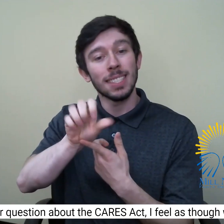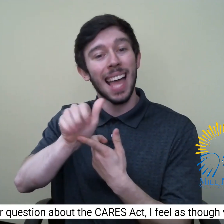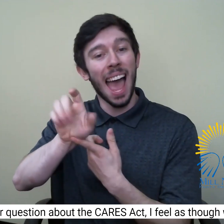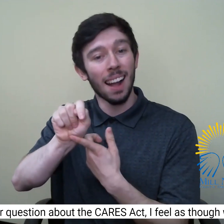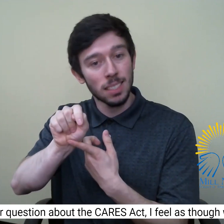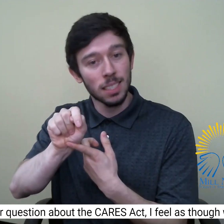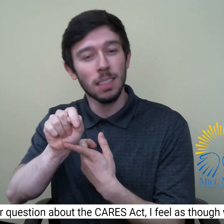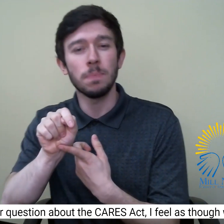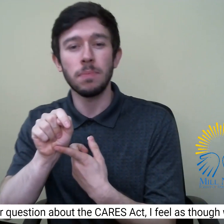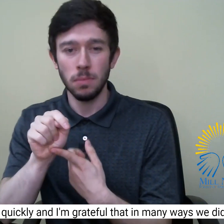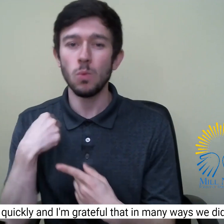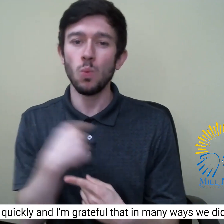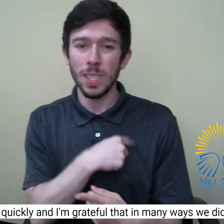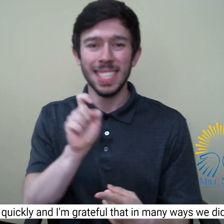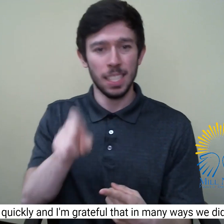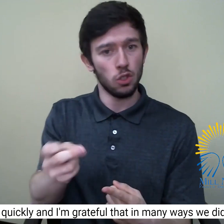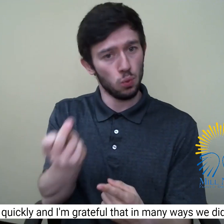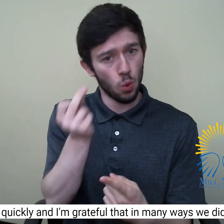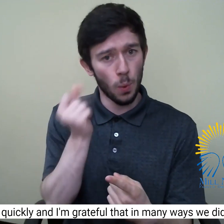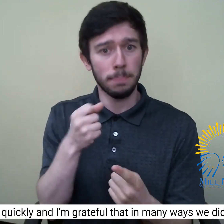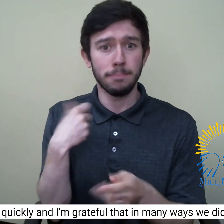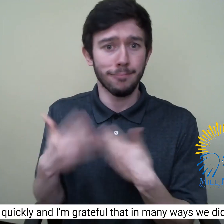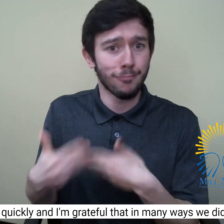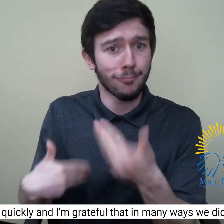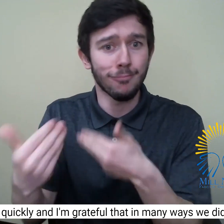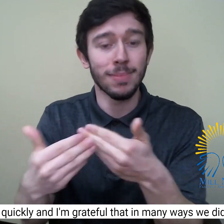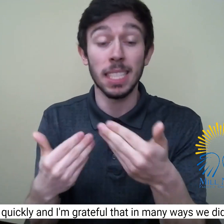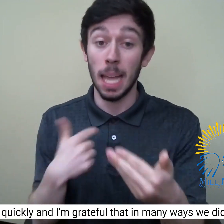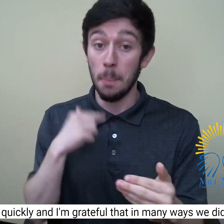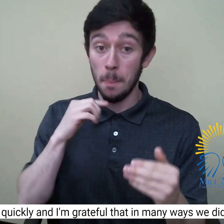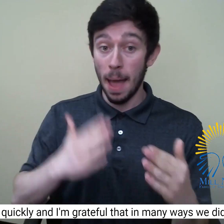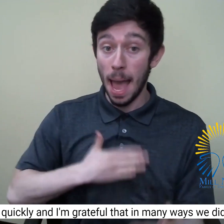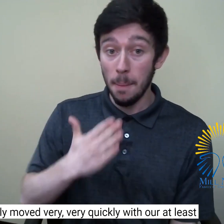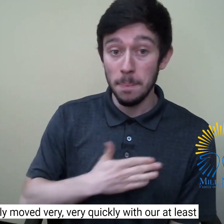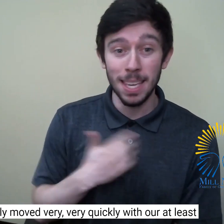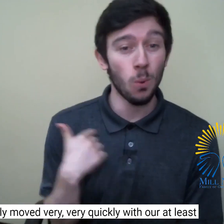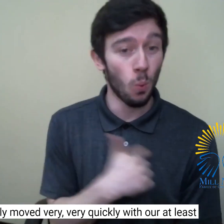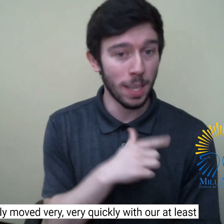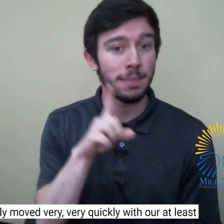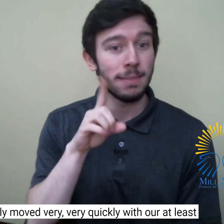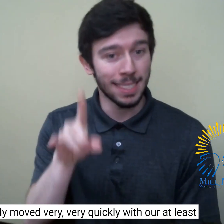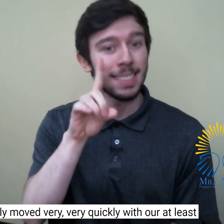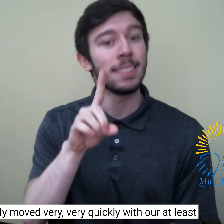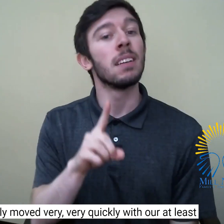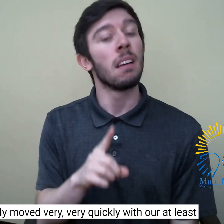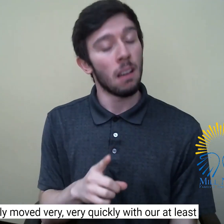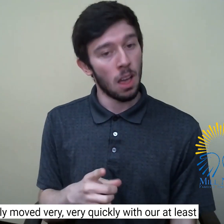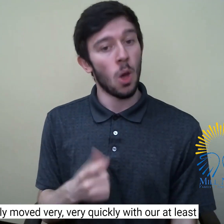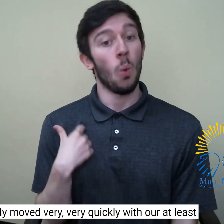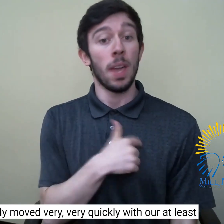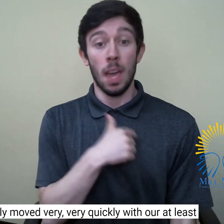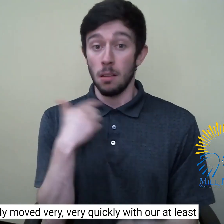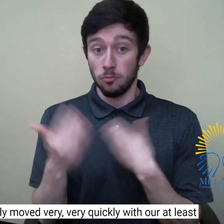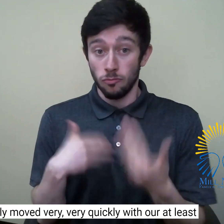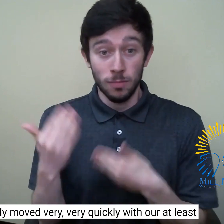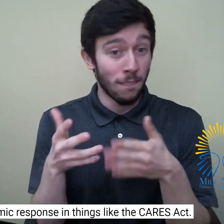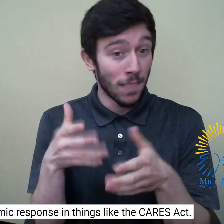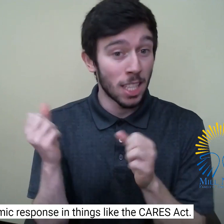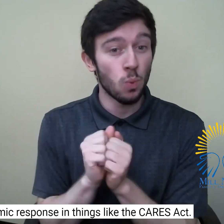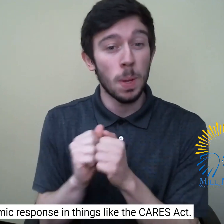feel as though we needed to move very quickly, and I'm grateful that in many ways we did bipartisanly move very, very quickly with our at least initial